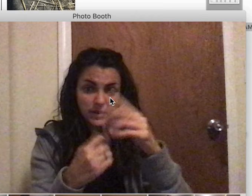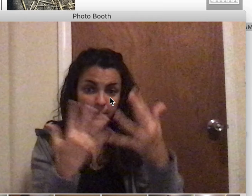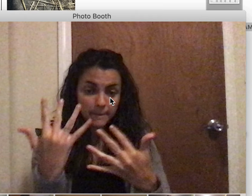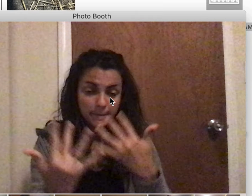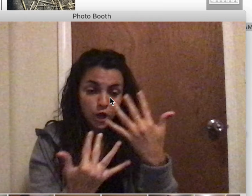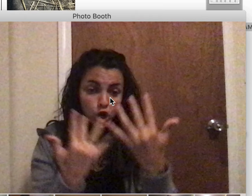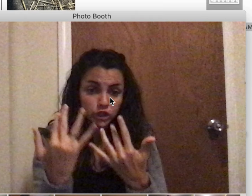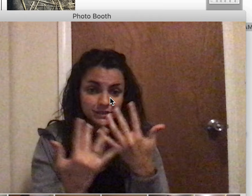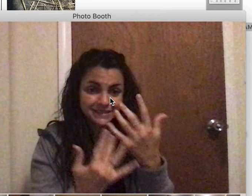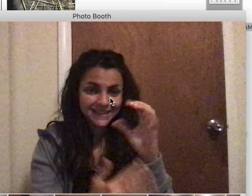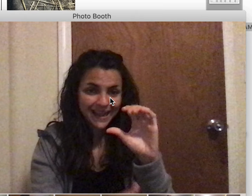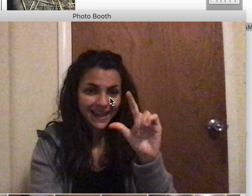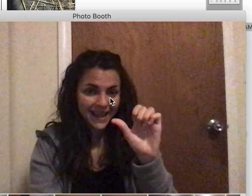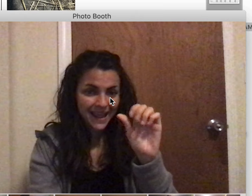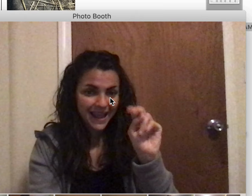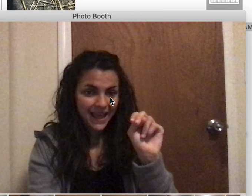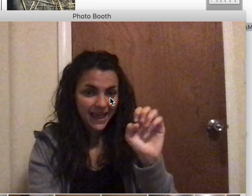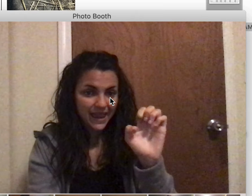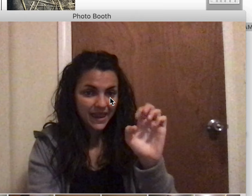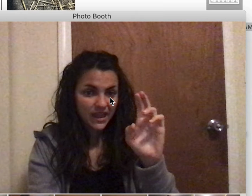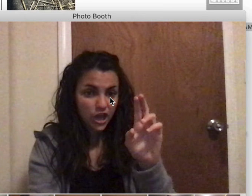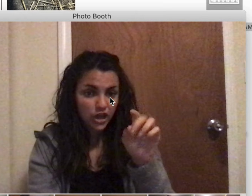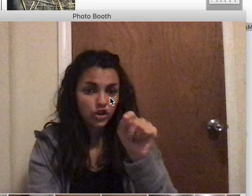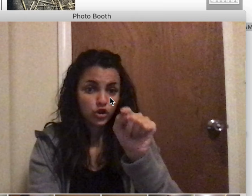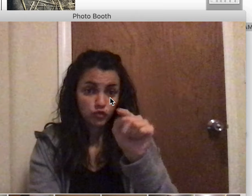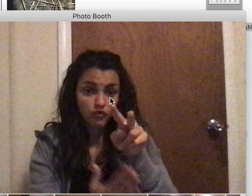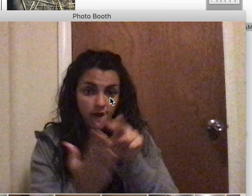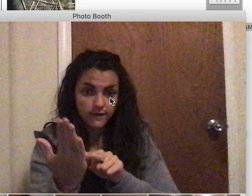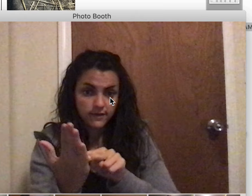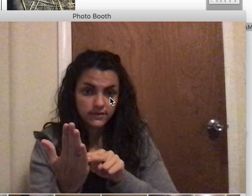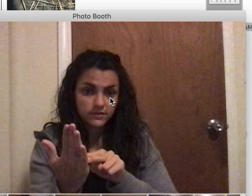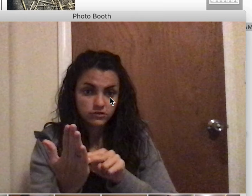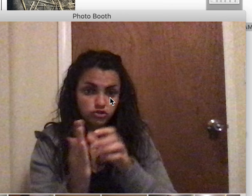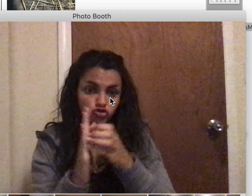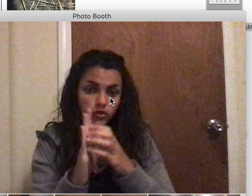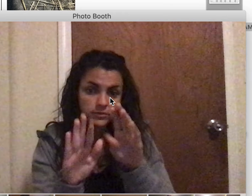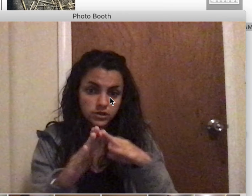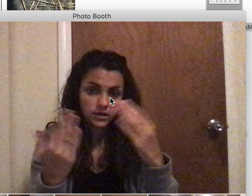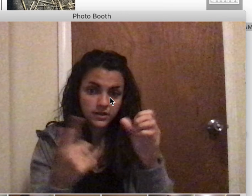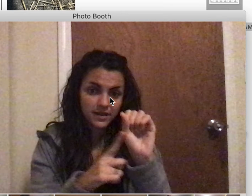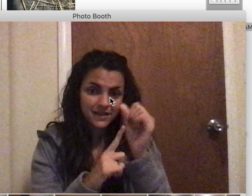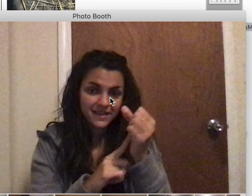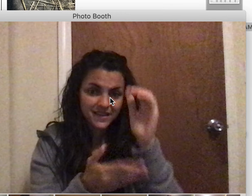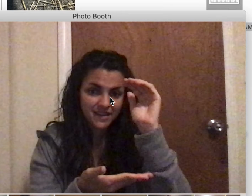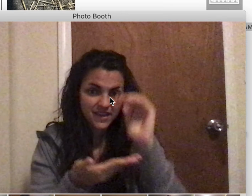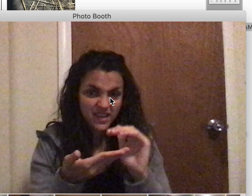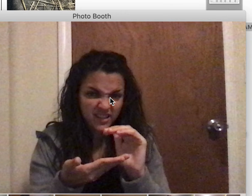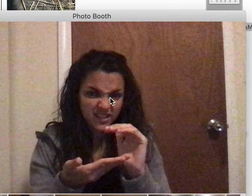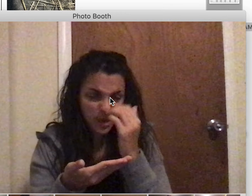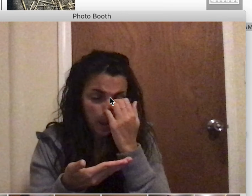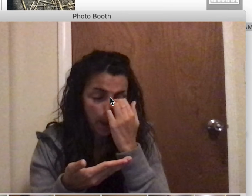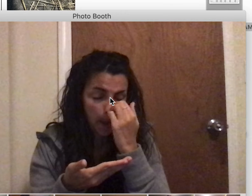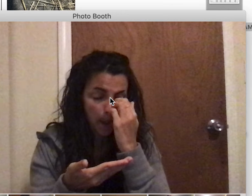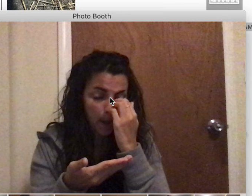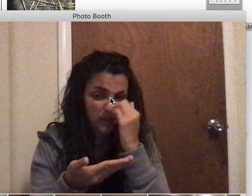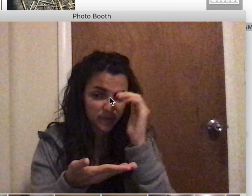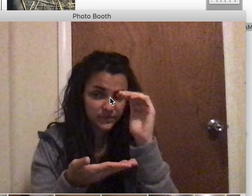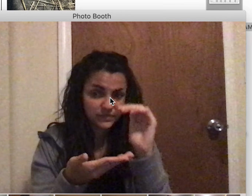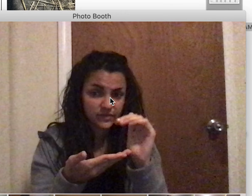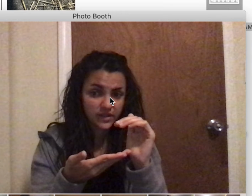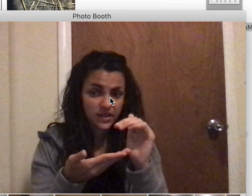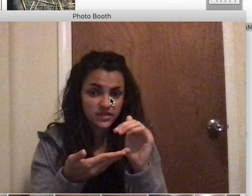case. There's a less impurities within the natural gas. So it's overall better for the